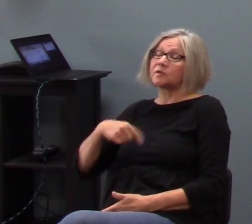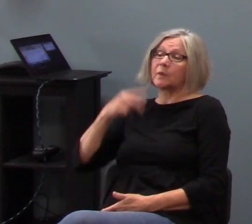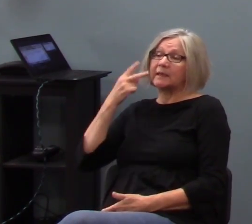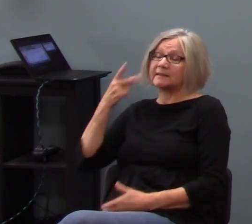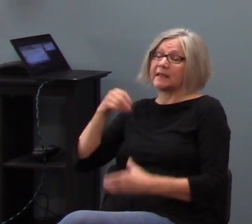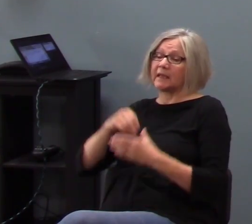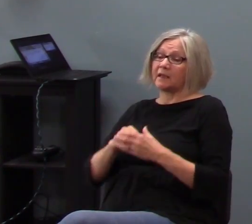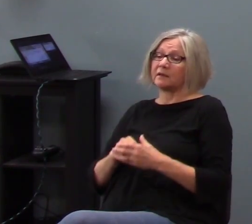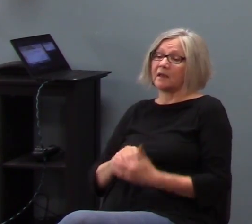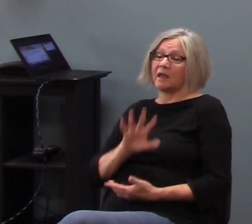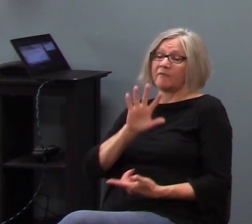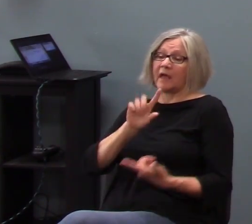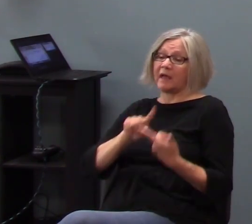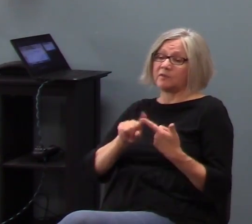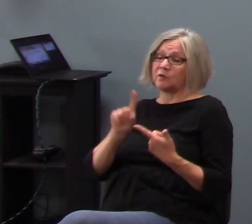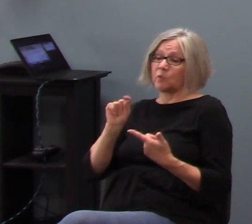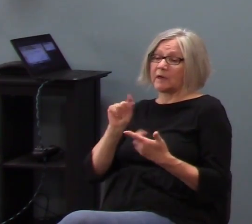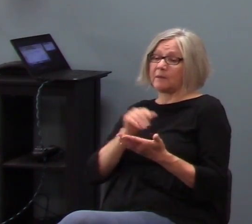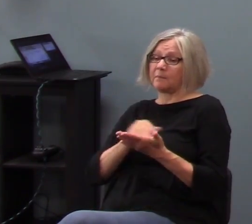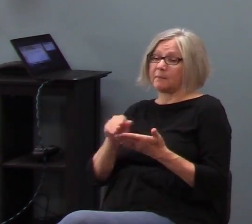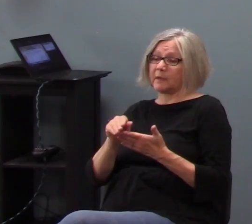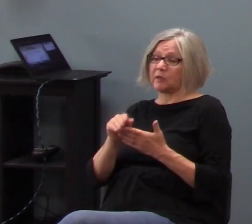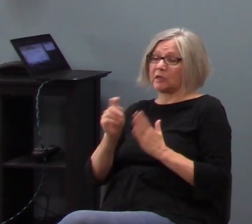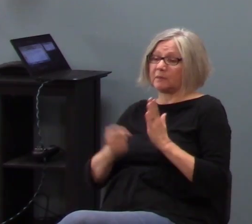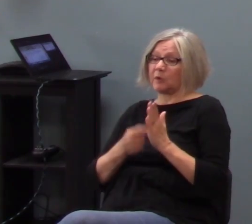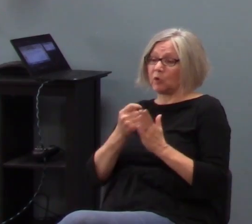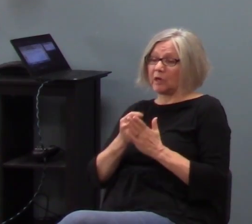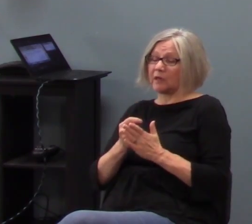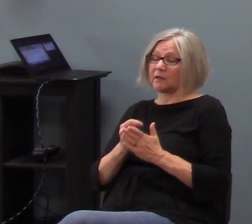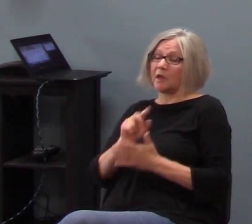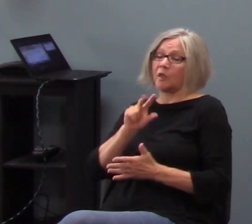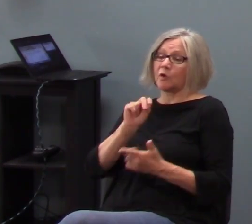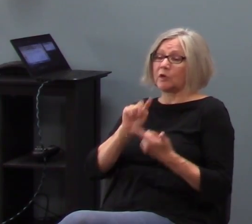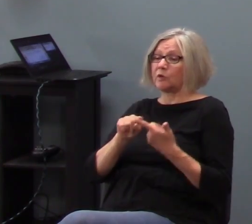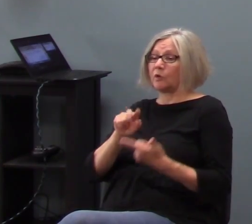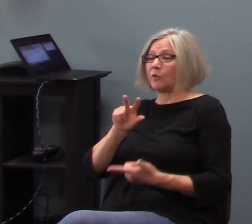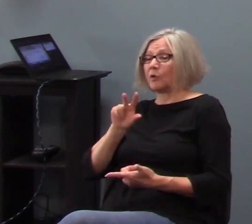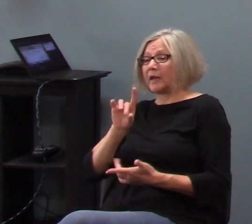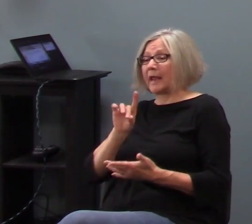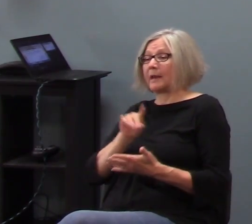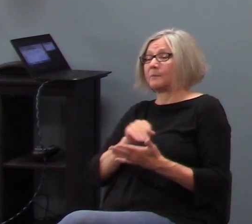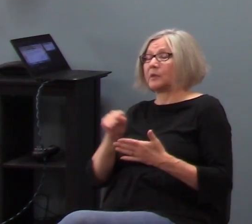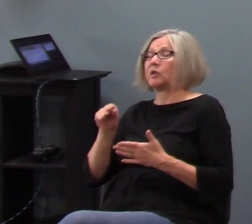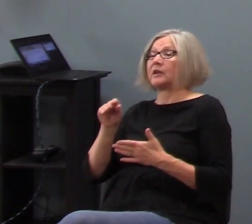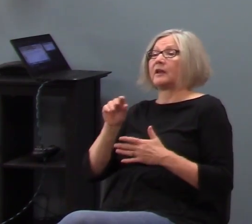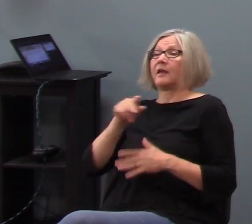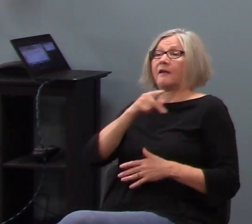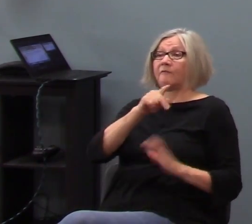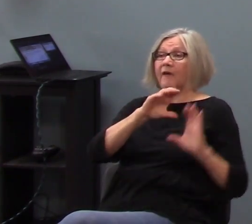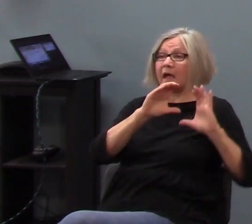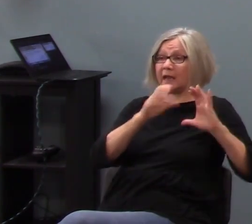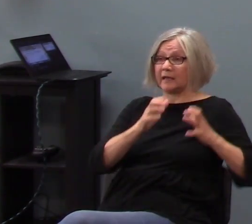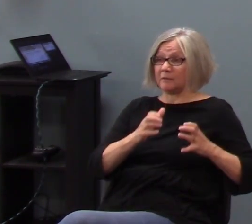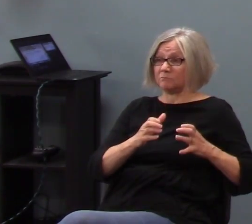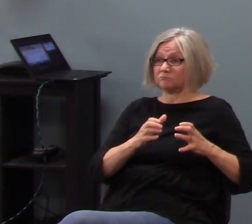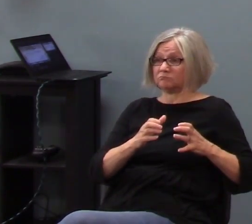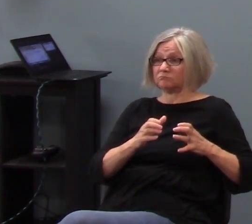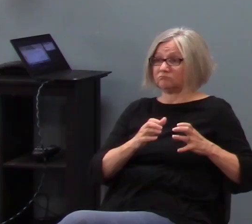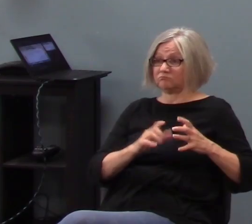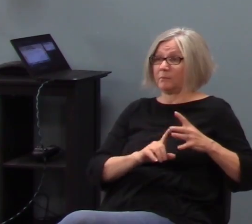in a 5 to 20 million year period, 30 to 38 new phyla being